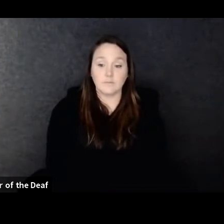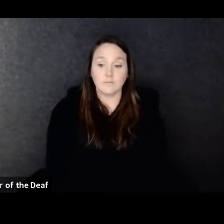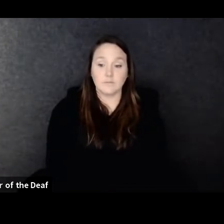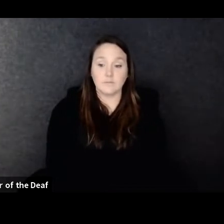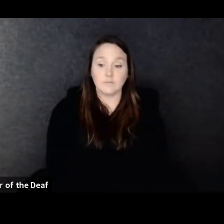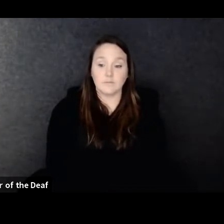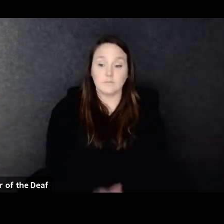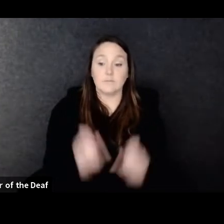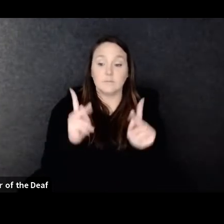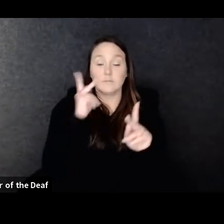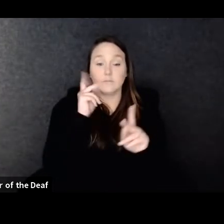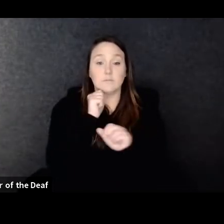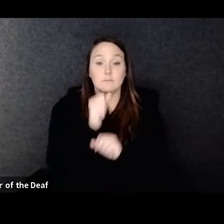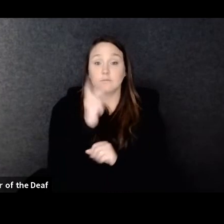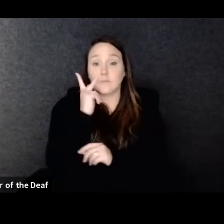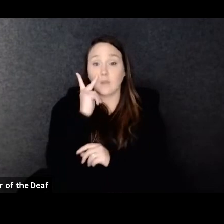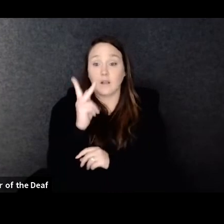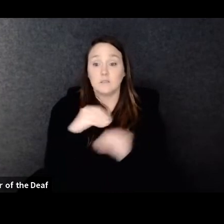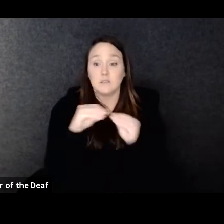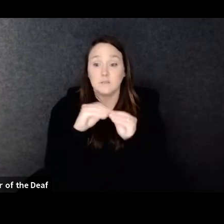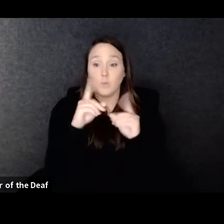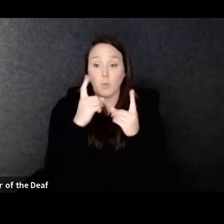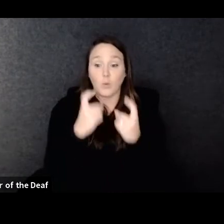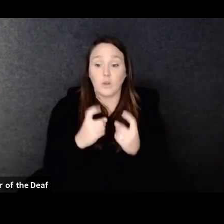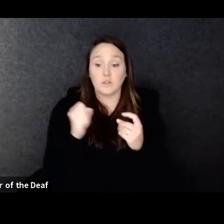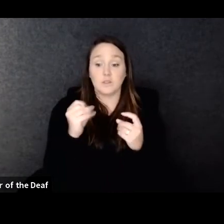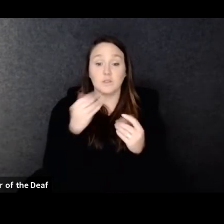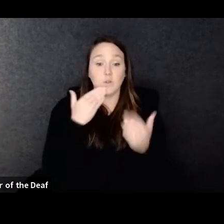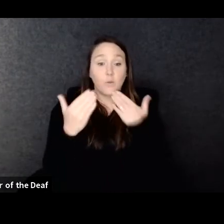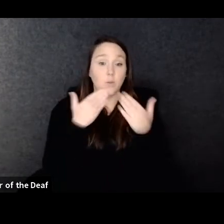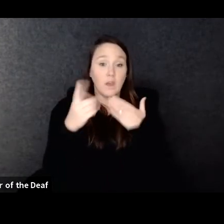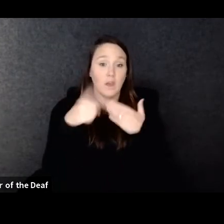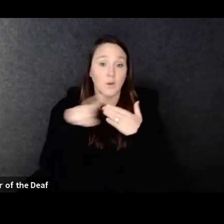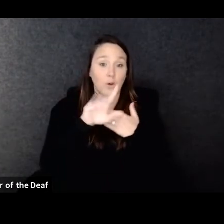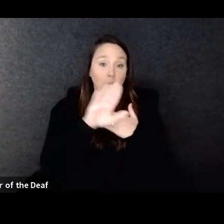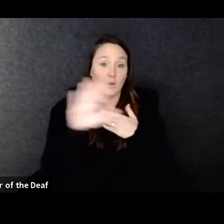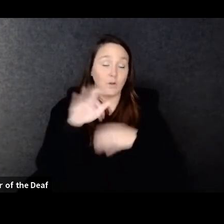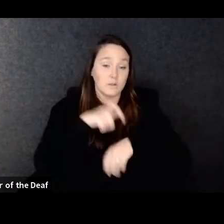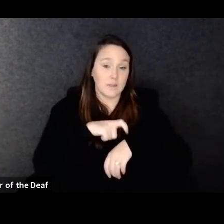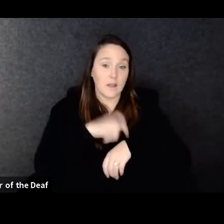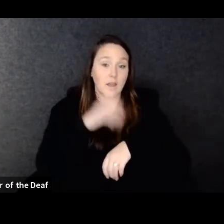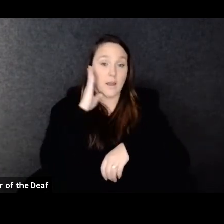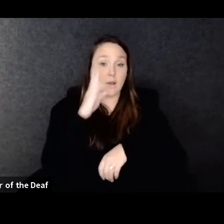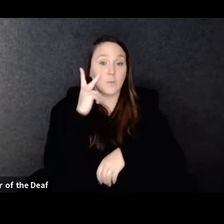All right, I'm not seeing any other questions come in, so thank you all for your time, and we will